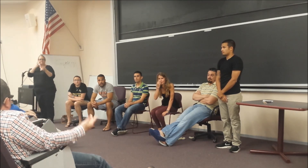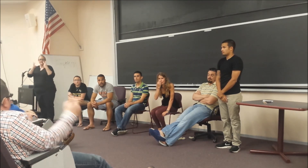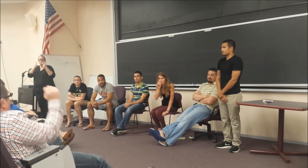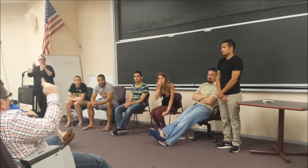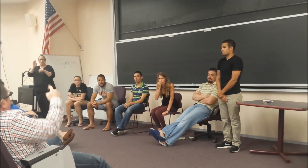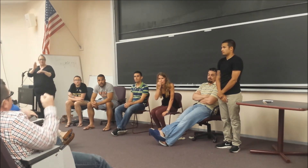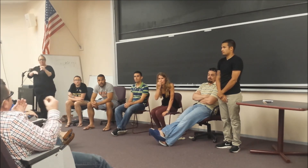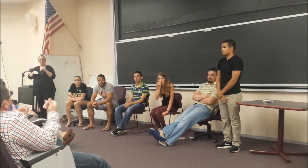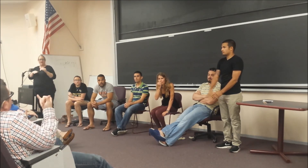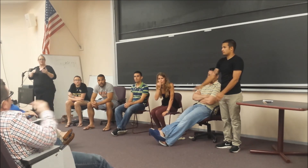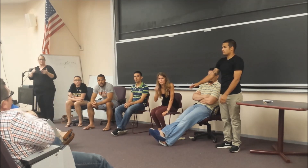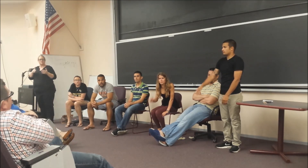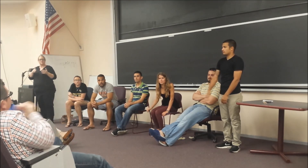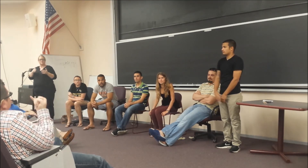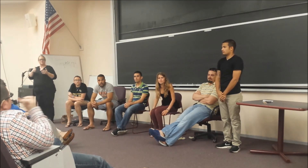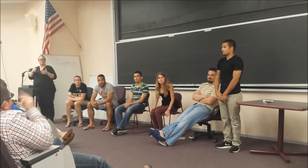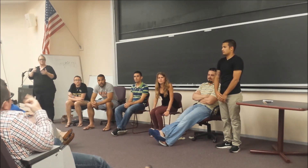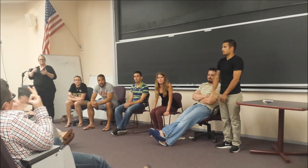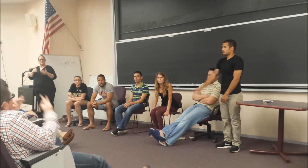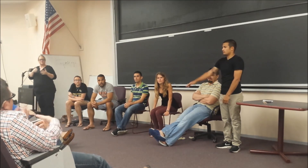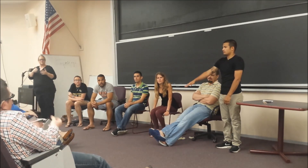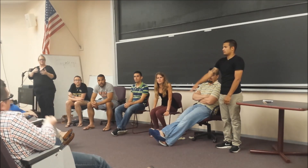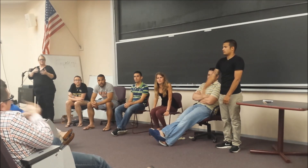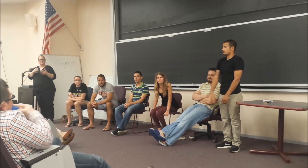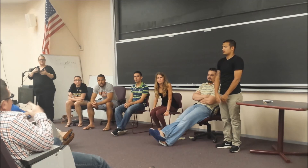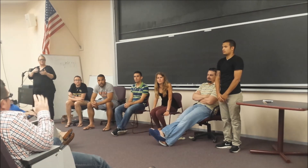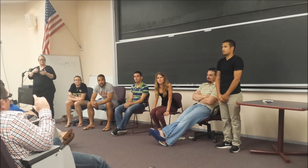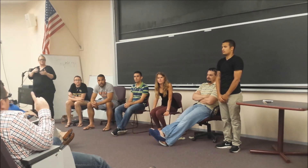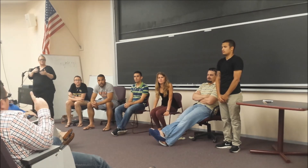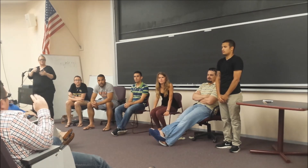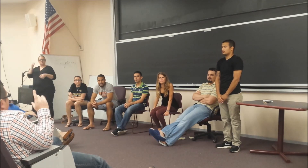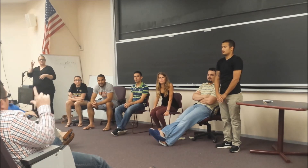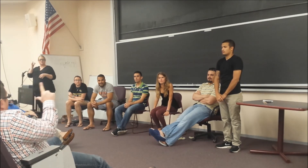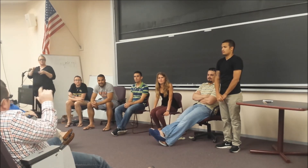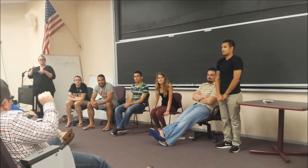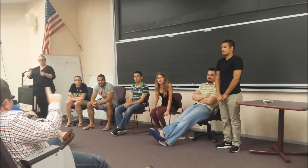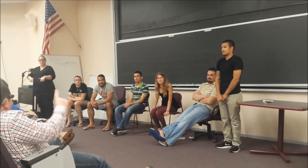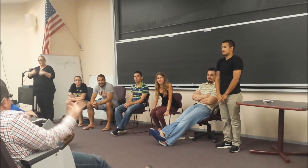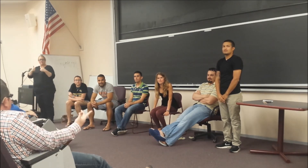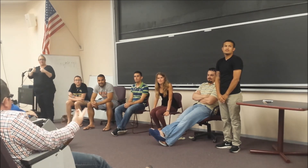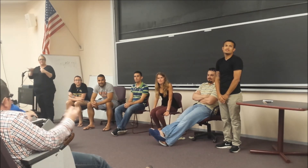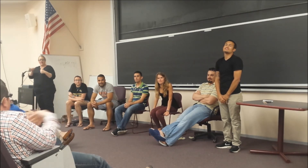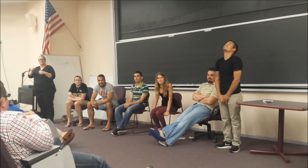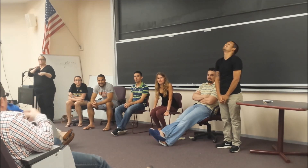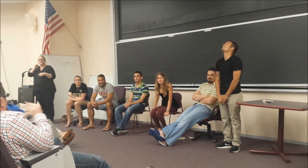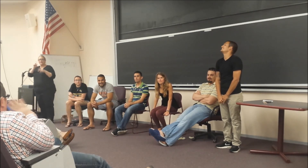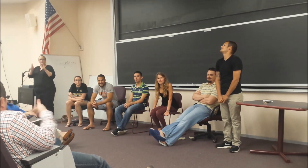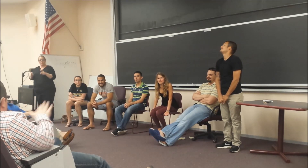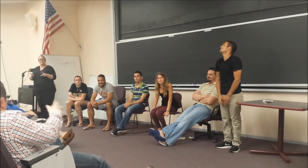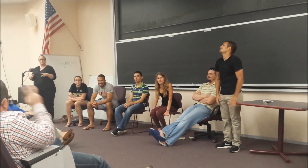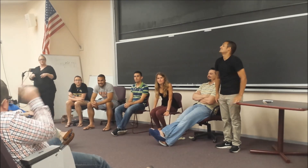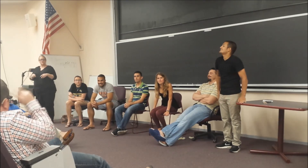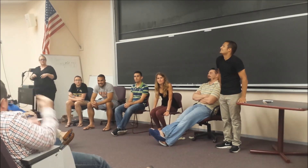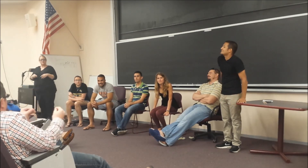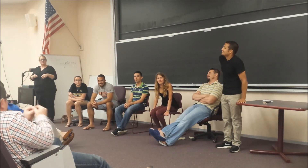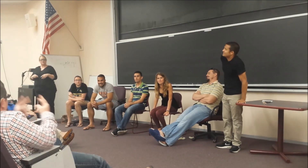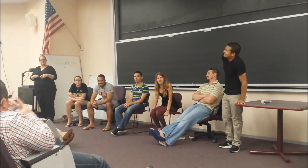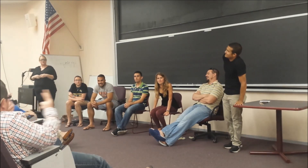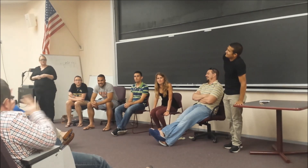as being deaf, you live life as a deaf person.